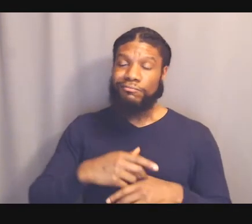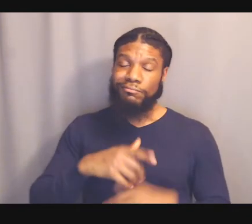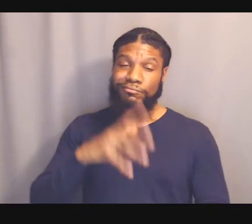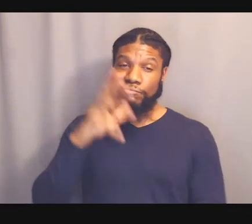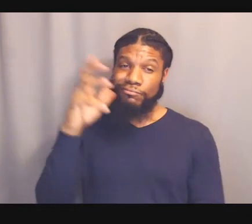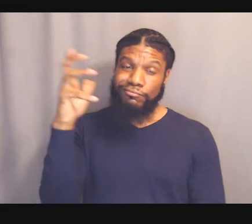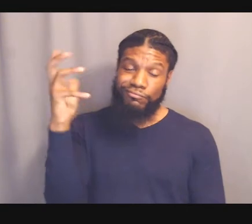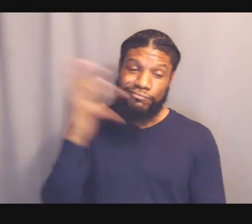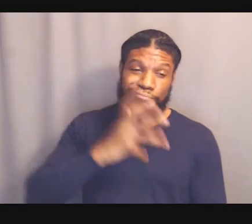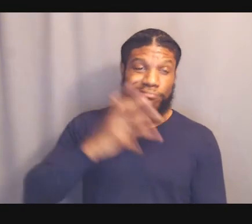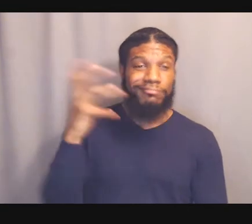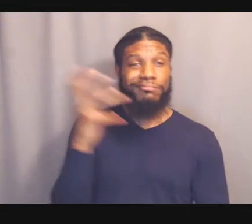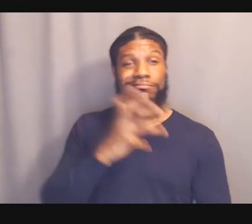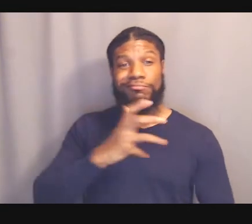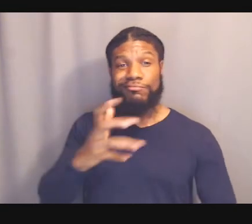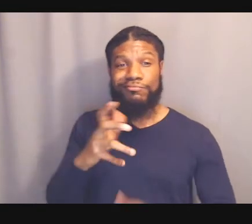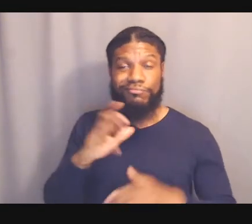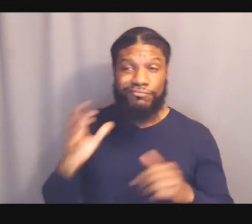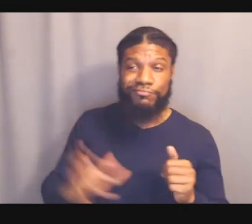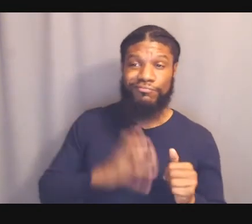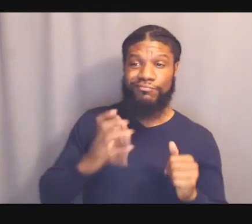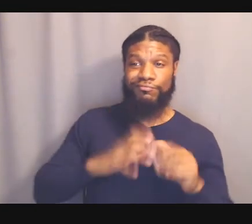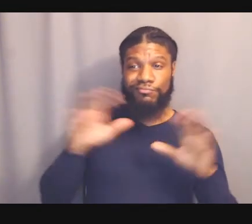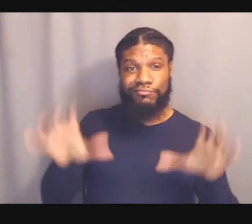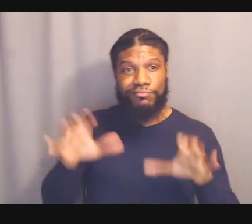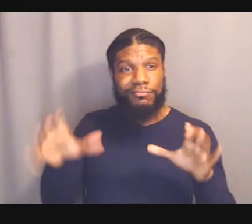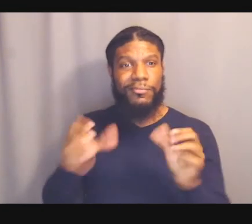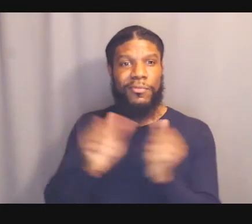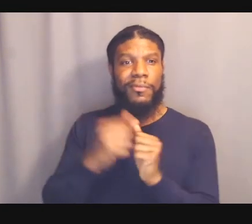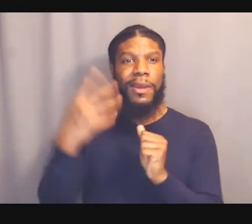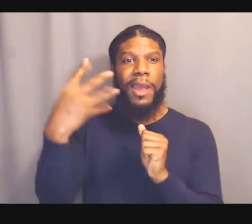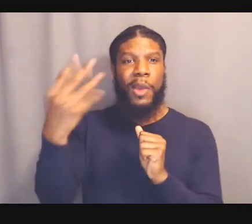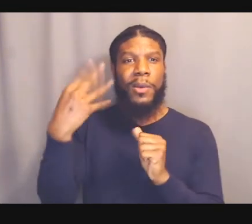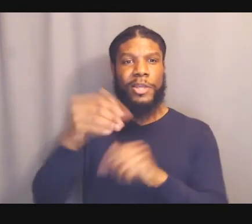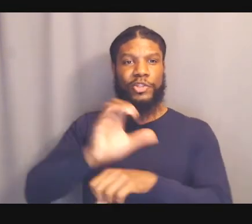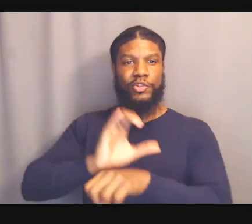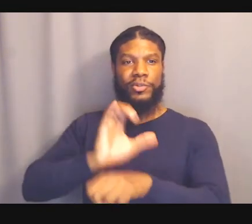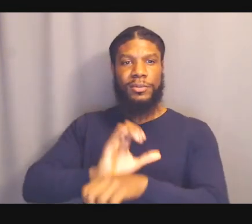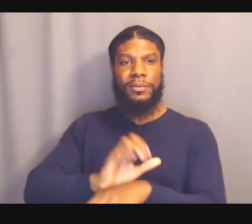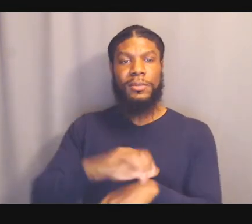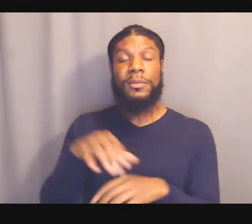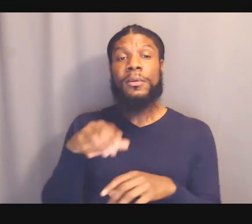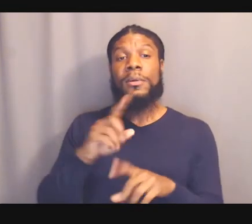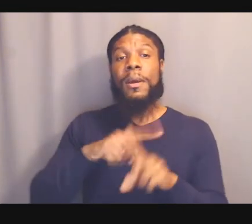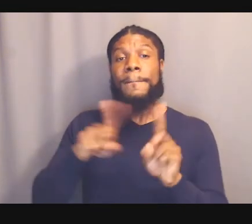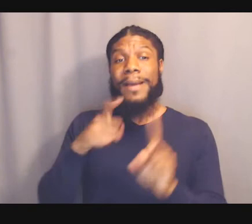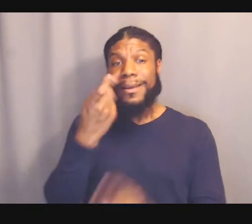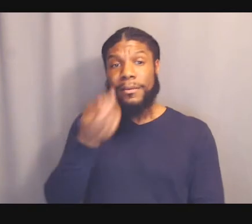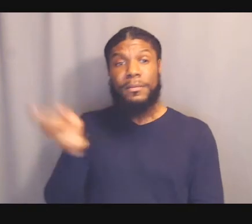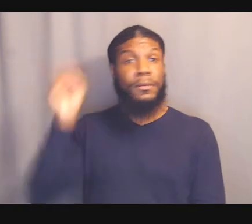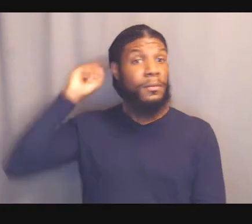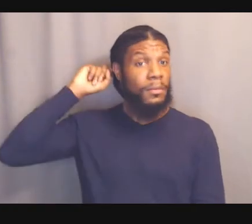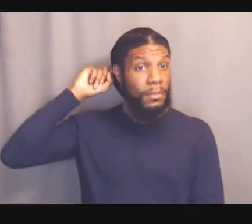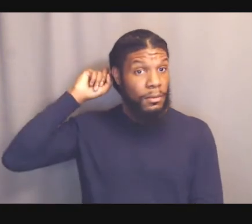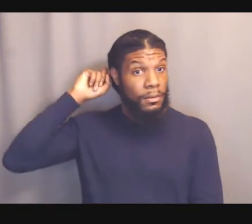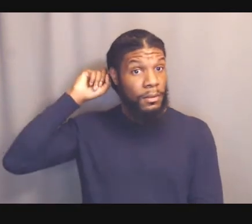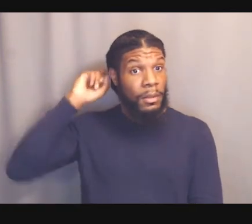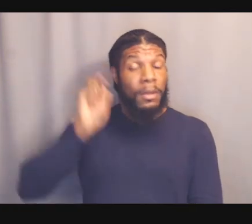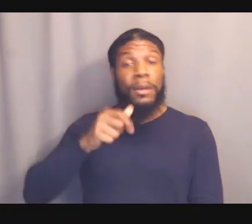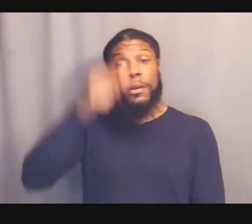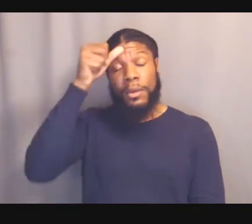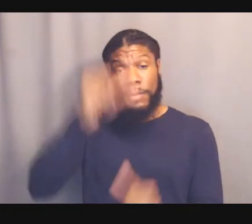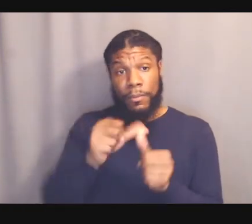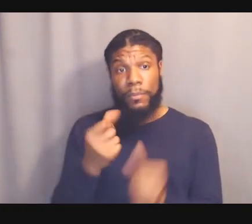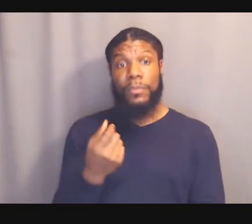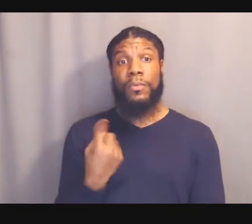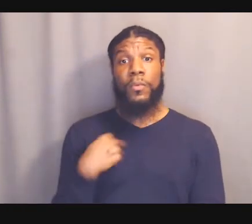sanctuary. But I need you to be mindful that you're coming off of a fast. We've been